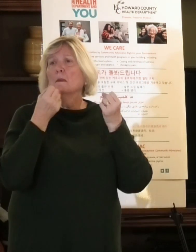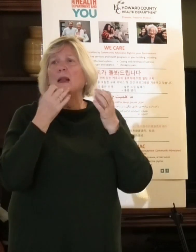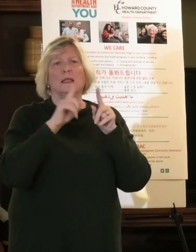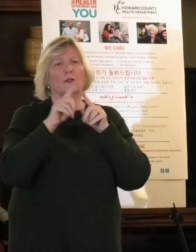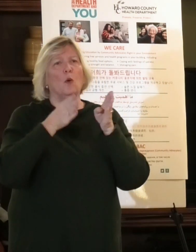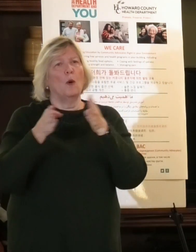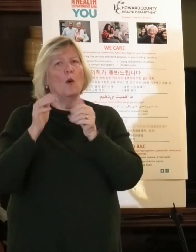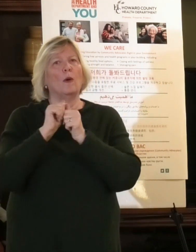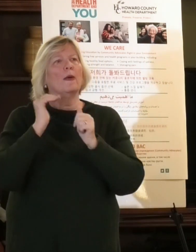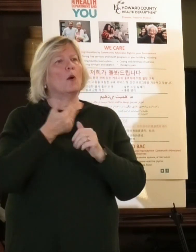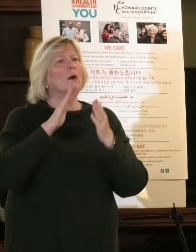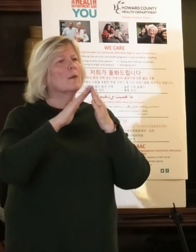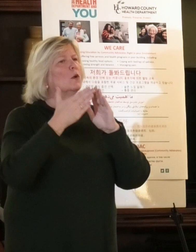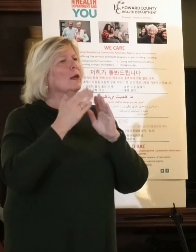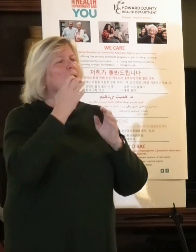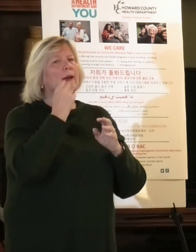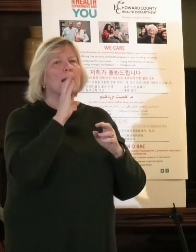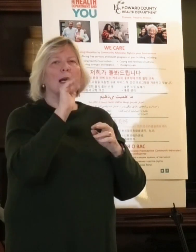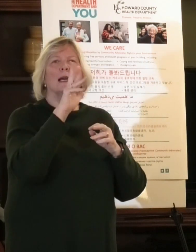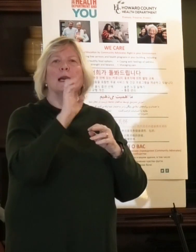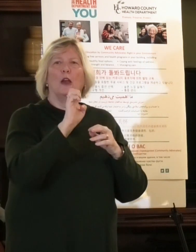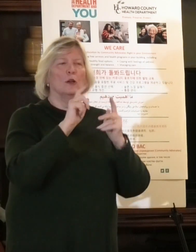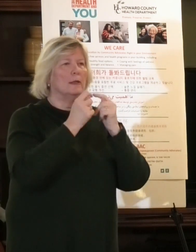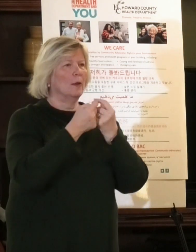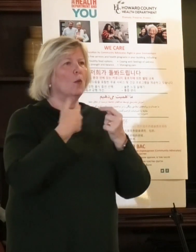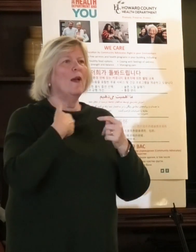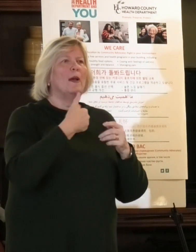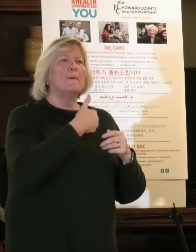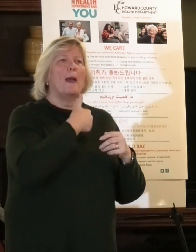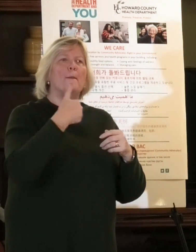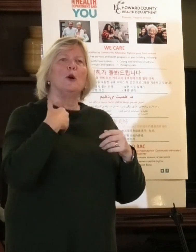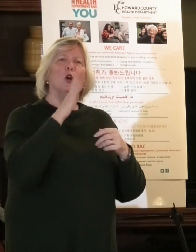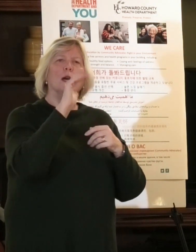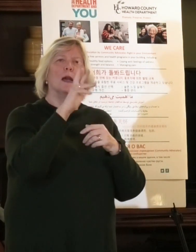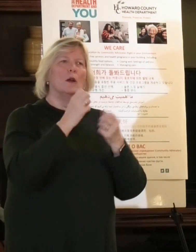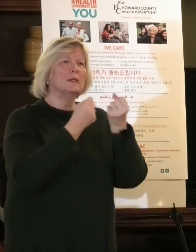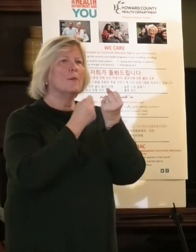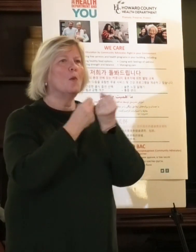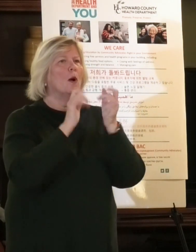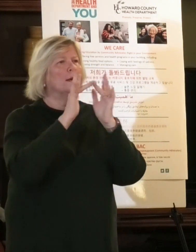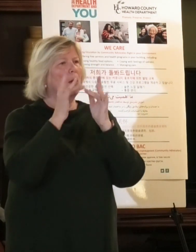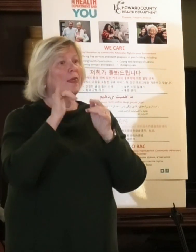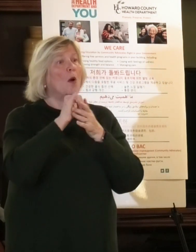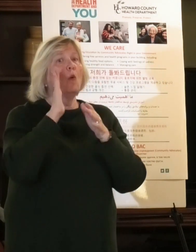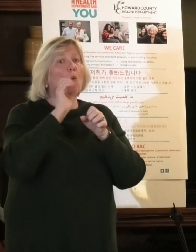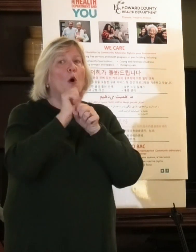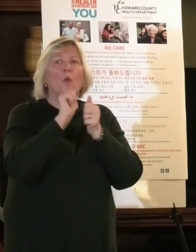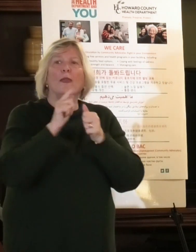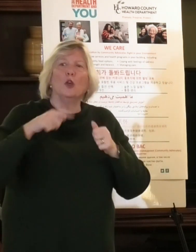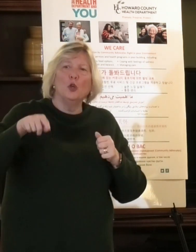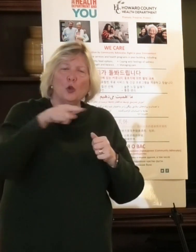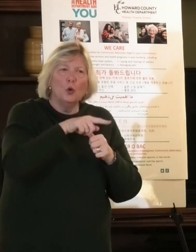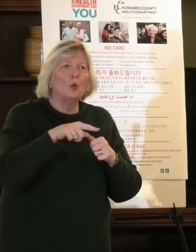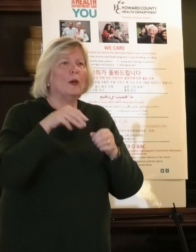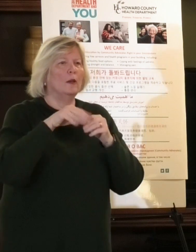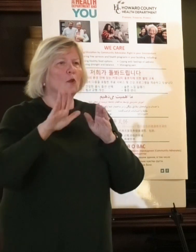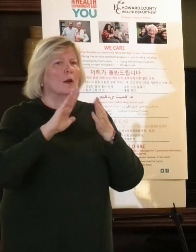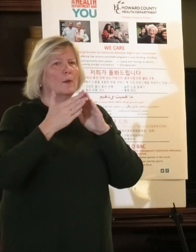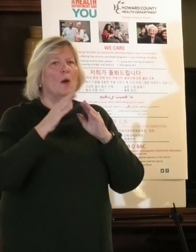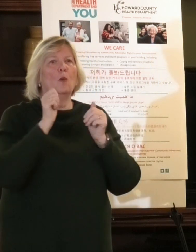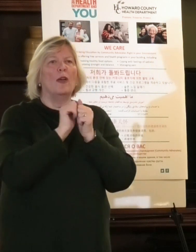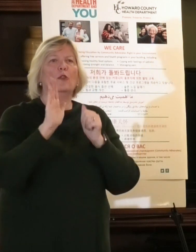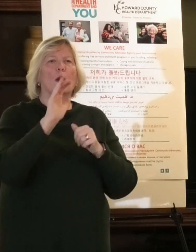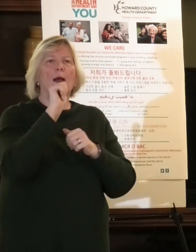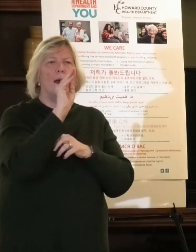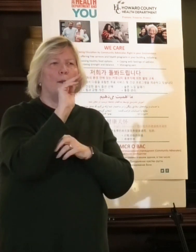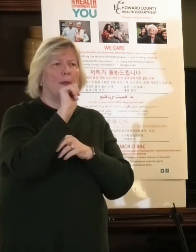teams. And we have something called the Member Care Support Network that will work with you in this local community, with your care ambassadors, and we're